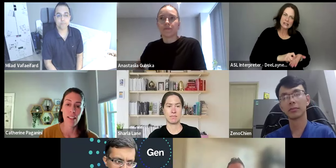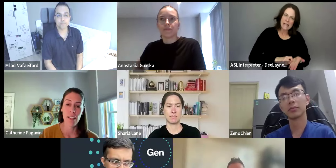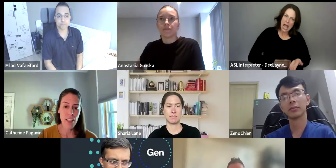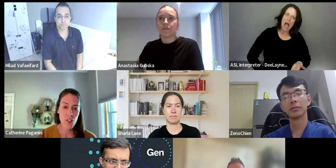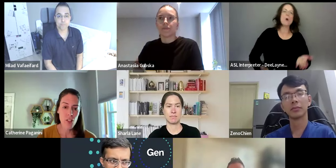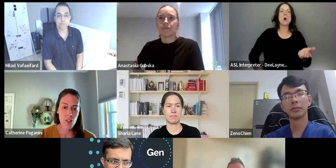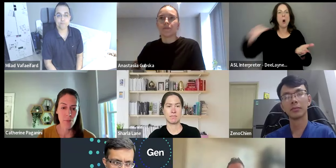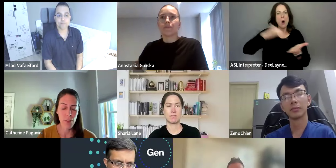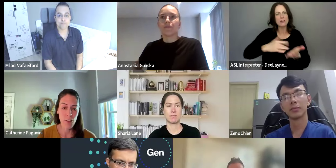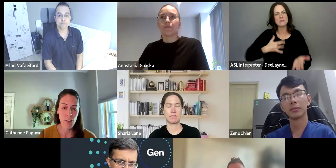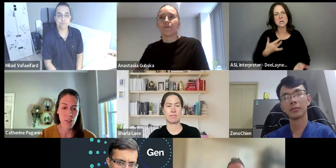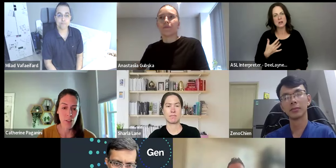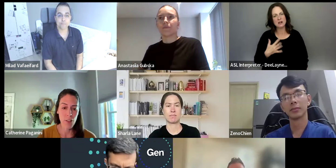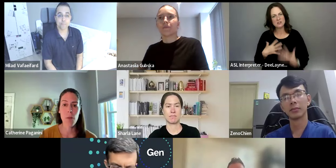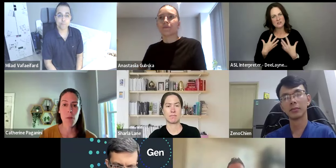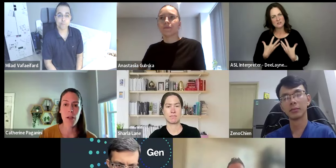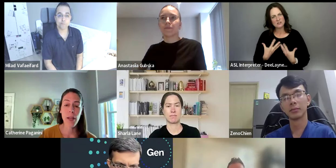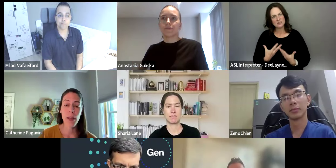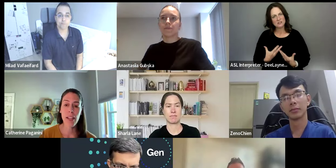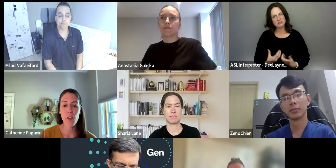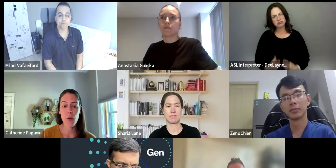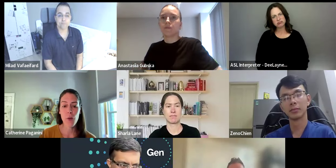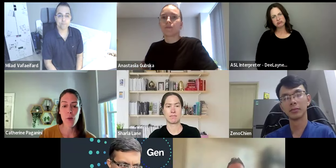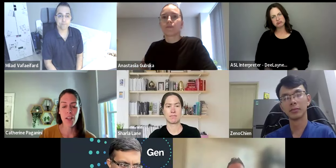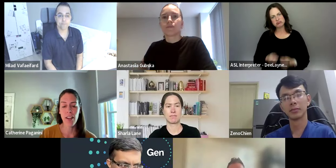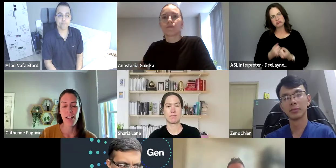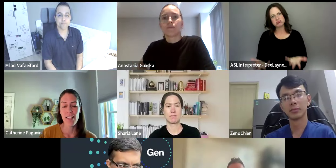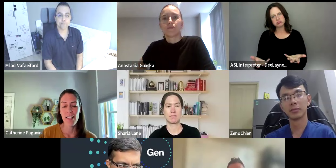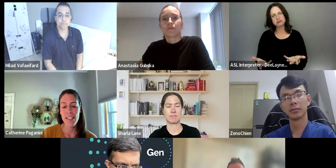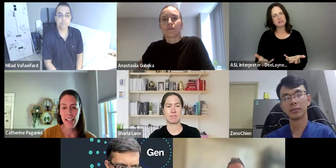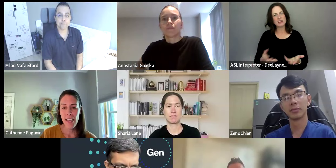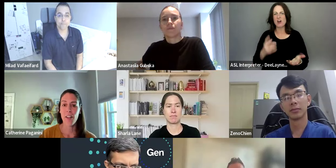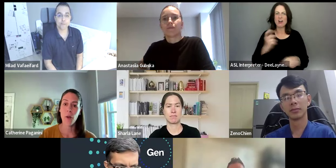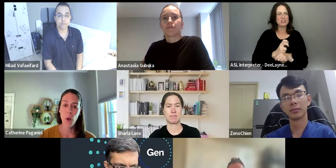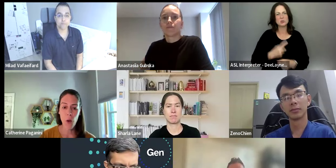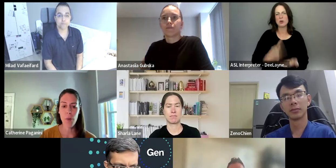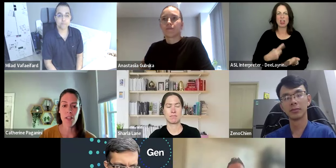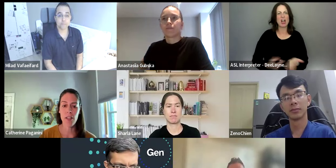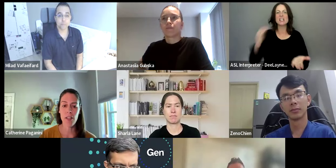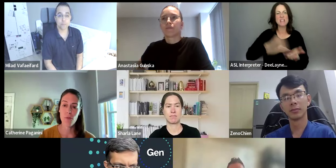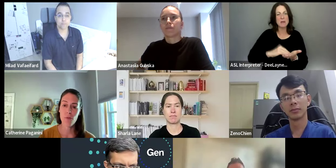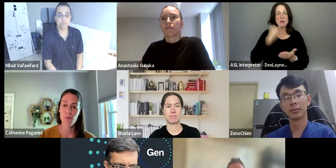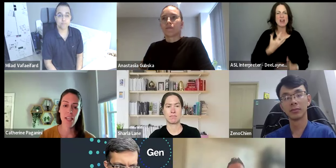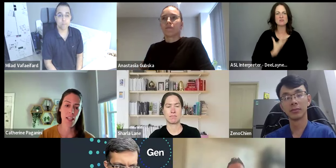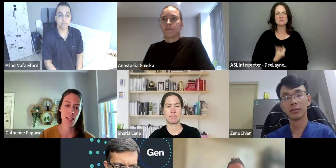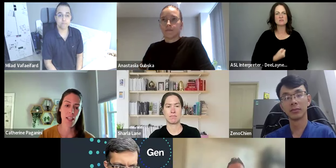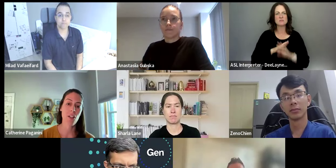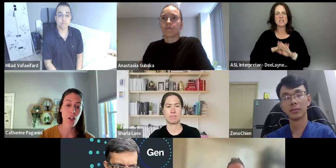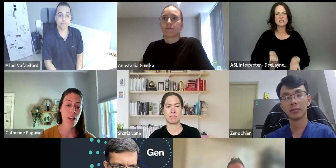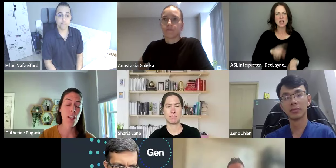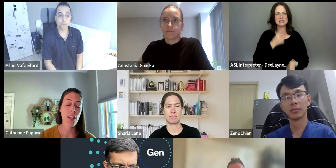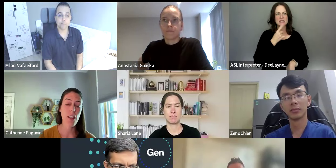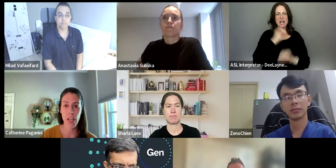be, just draining it. You don't want to talk about it. But if you are silent and go home and don't